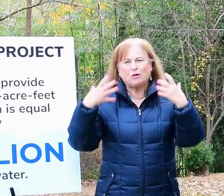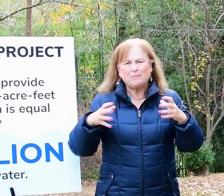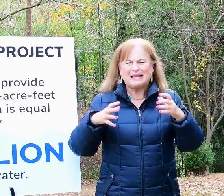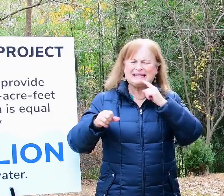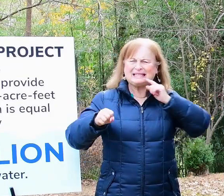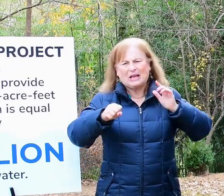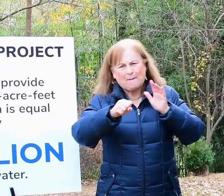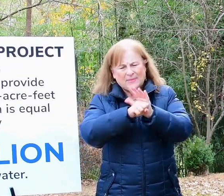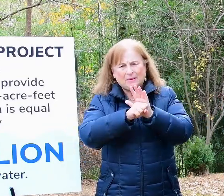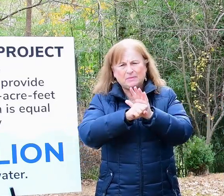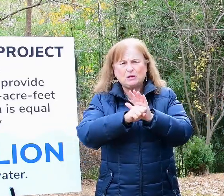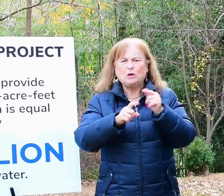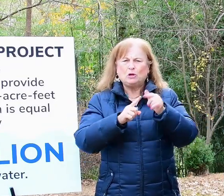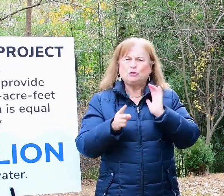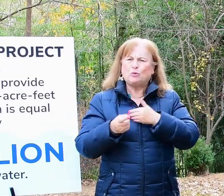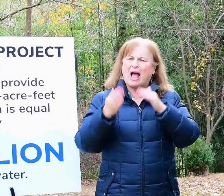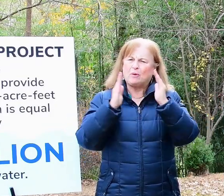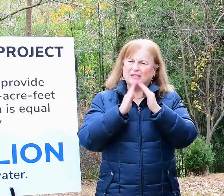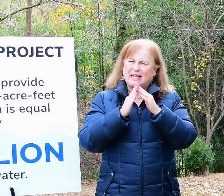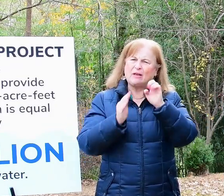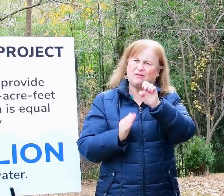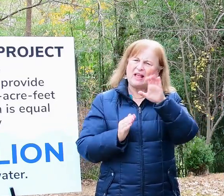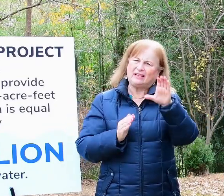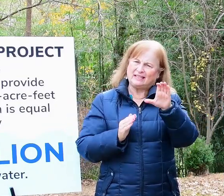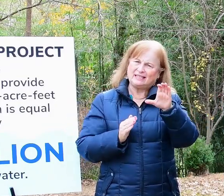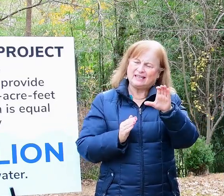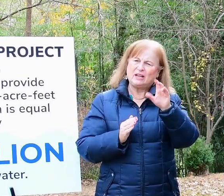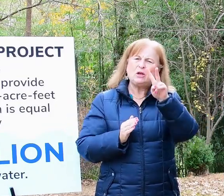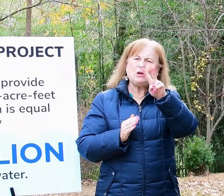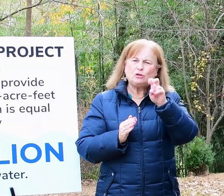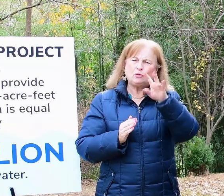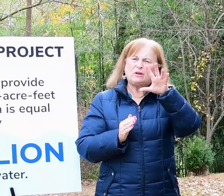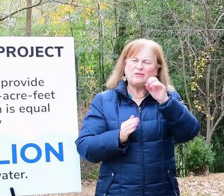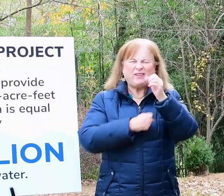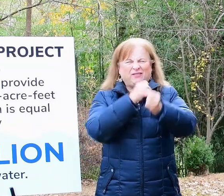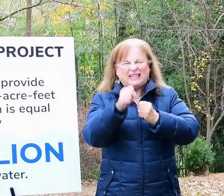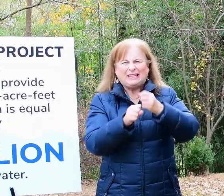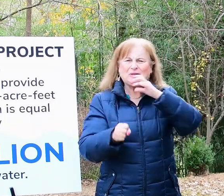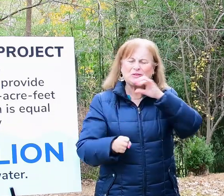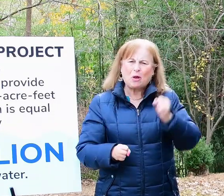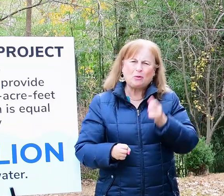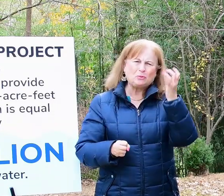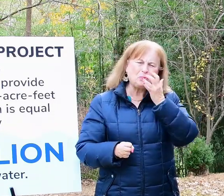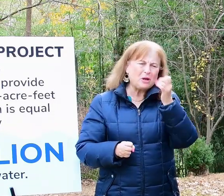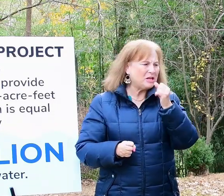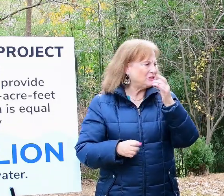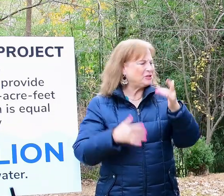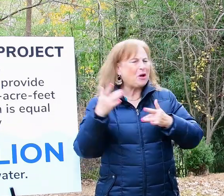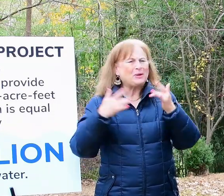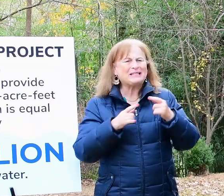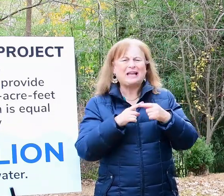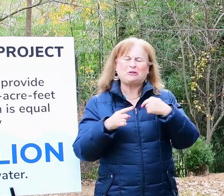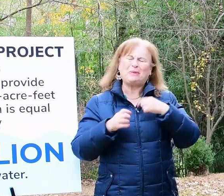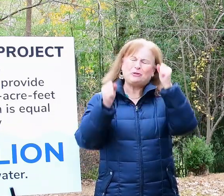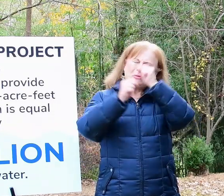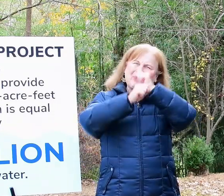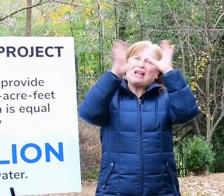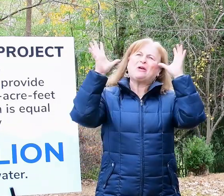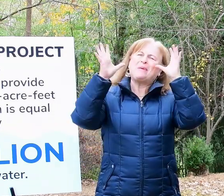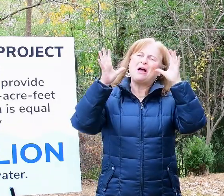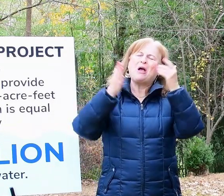tremendous commitment to our town of Ellicott City, 250 years old. And it's so exciting to me to think